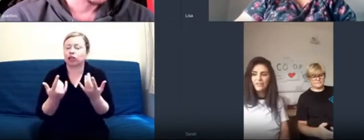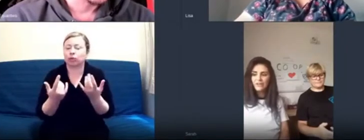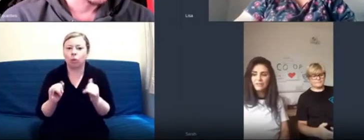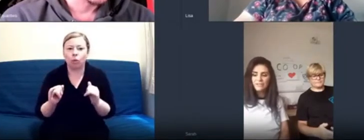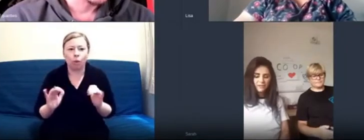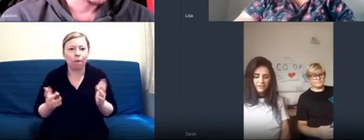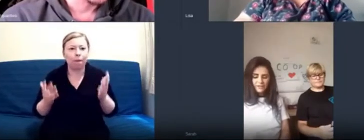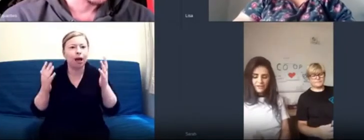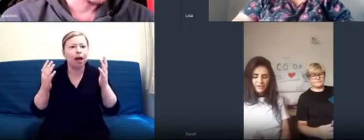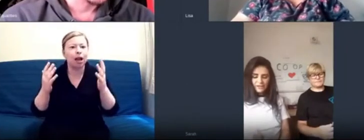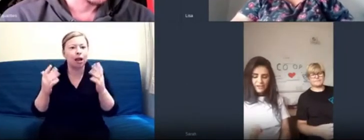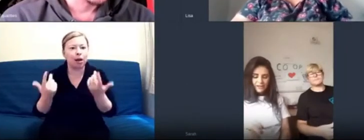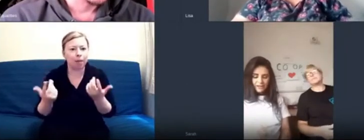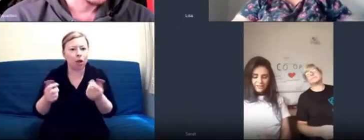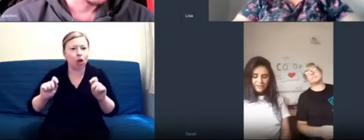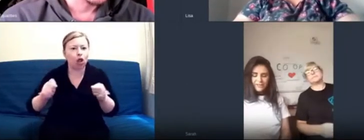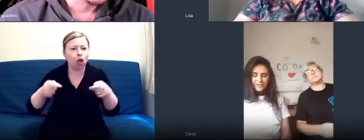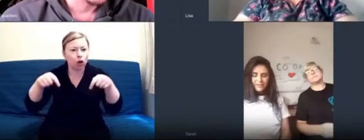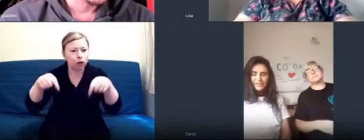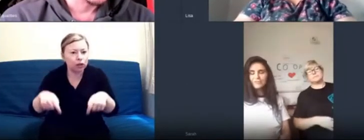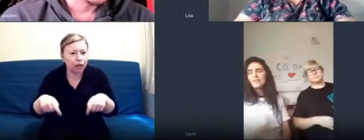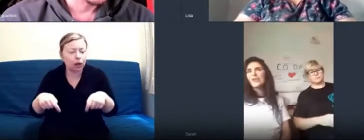were flying around, and